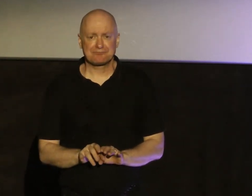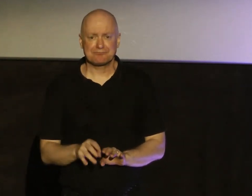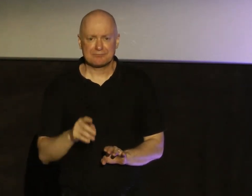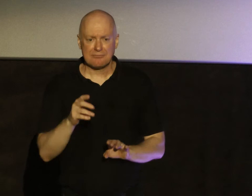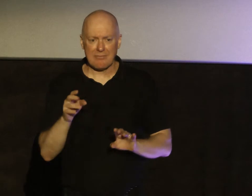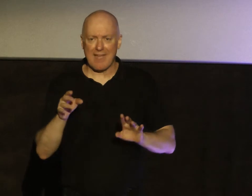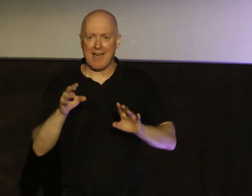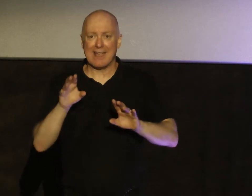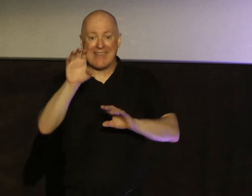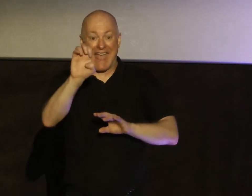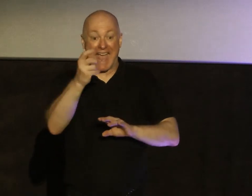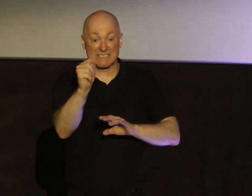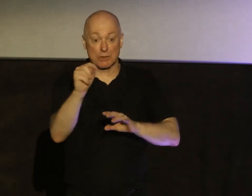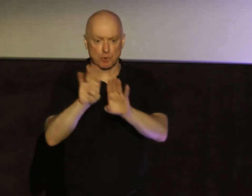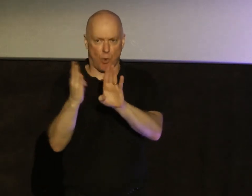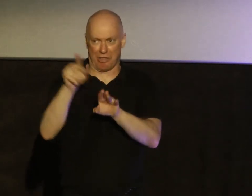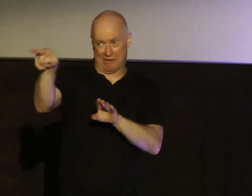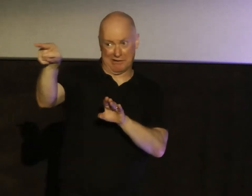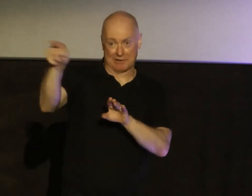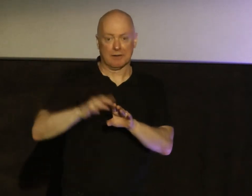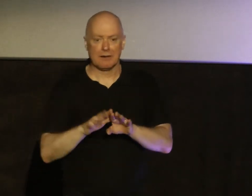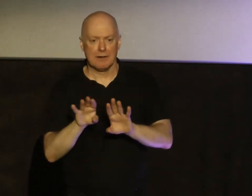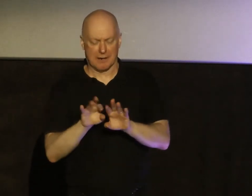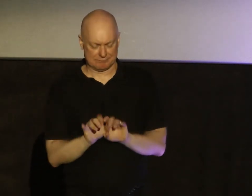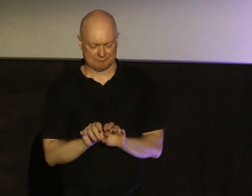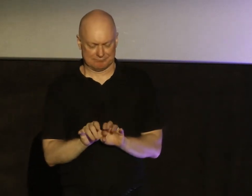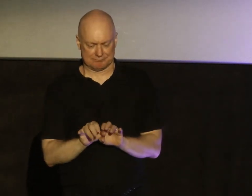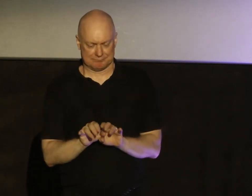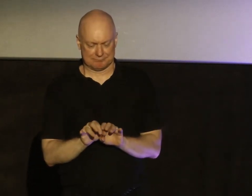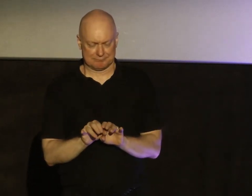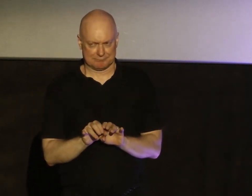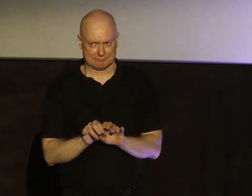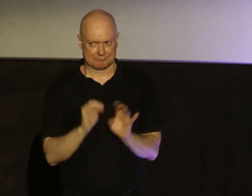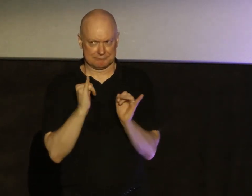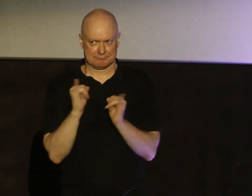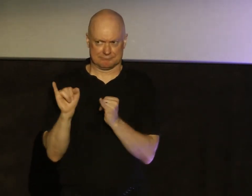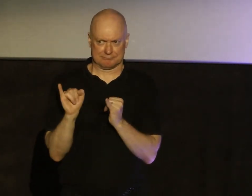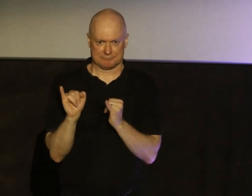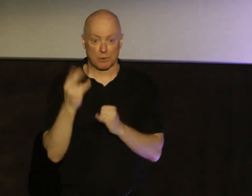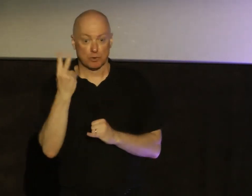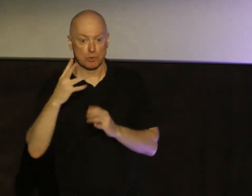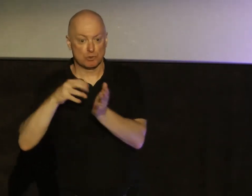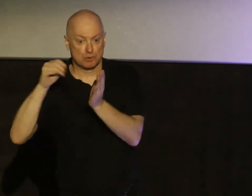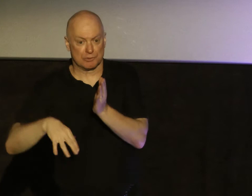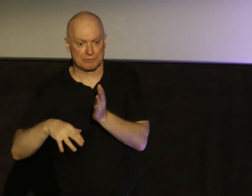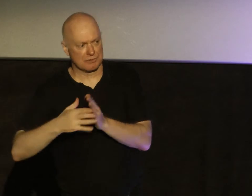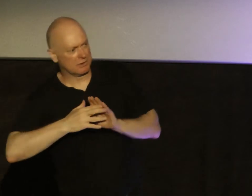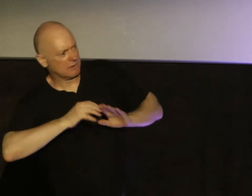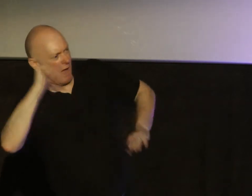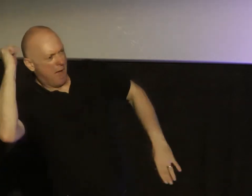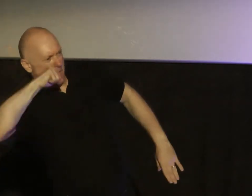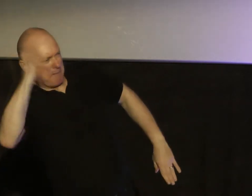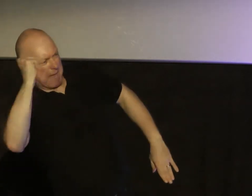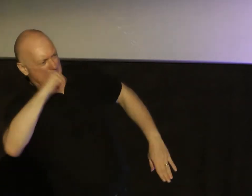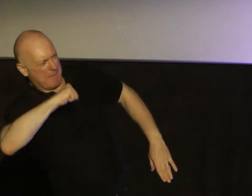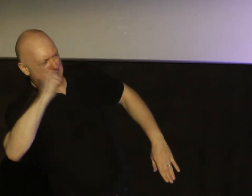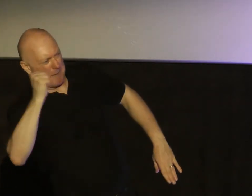an exit door. And so I saw these two teenage students come up and press their faces against the door, banging on the door, waving for their friends to